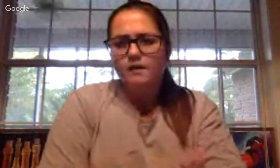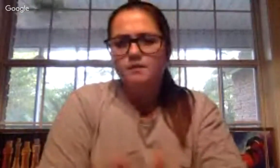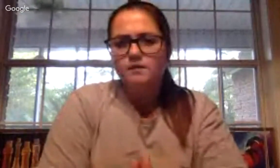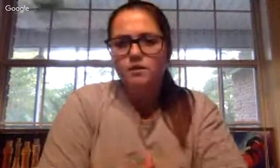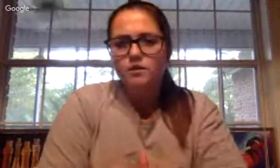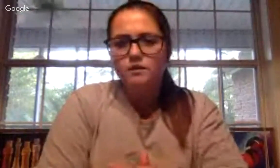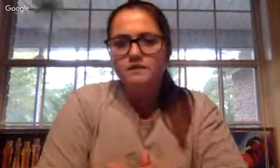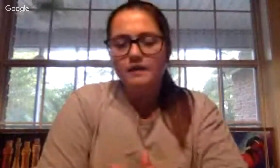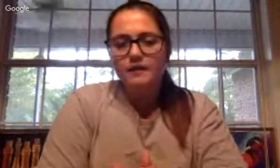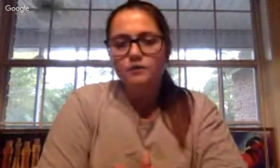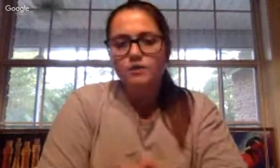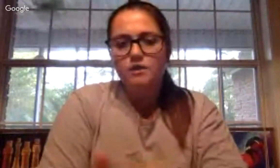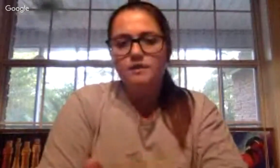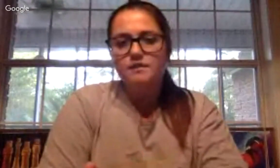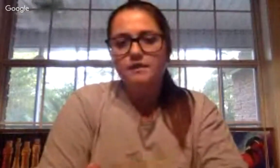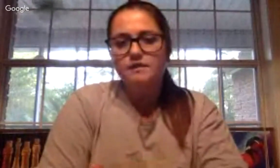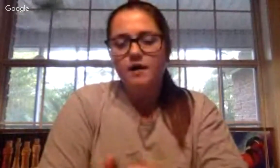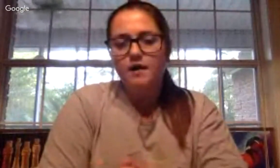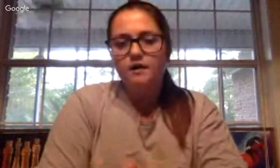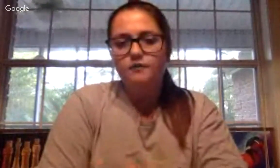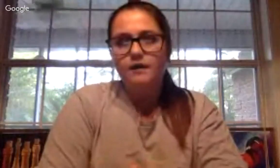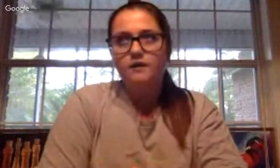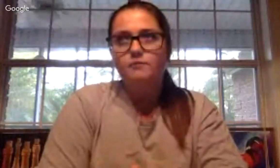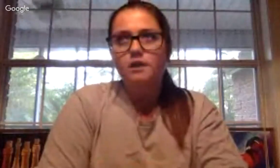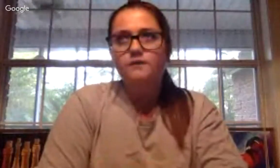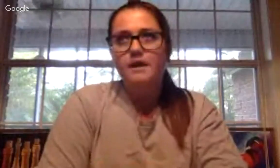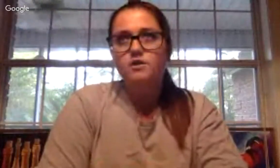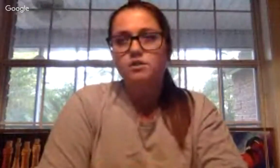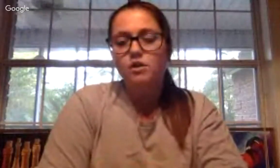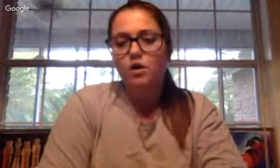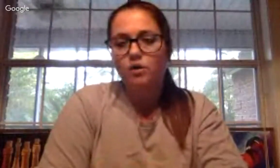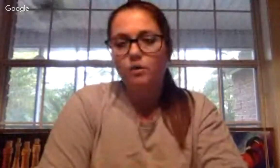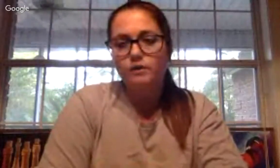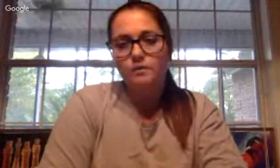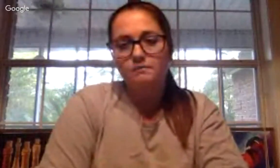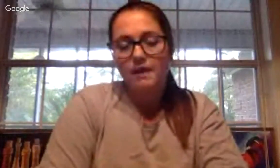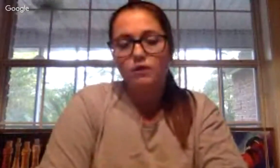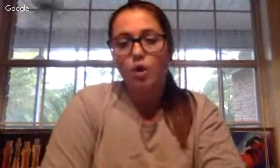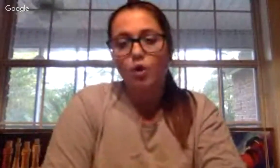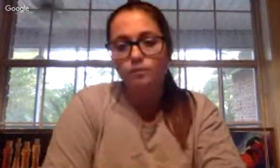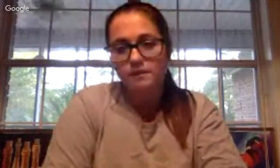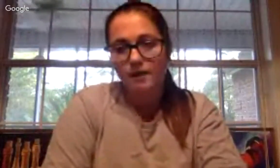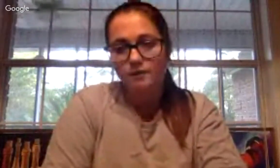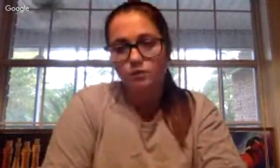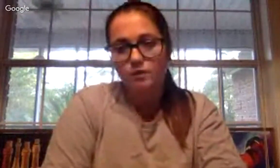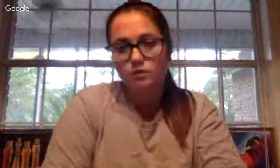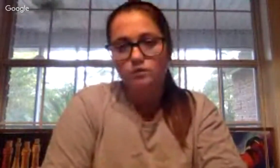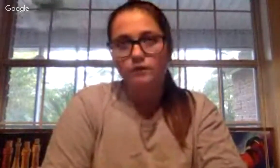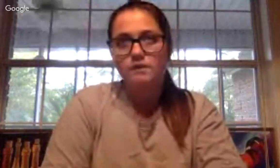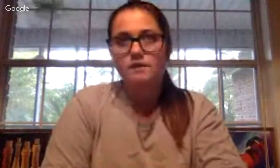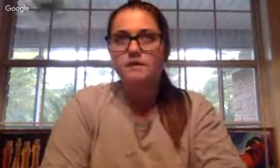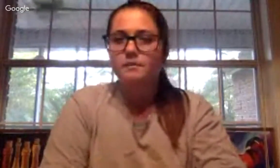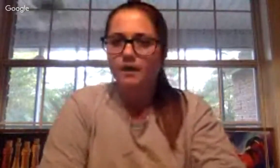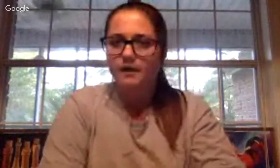cons to the use of sign language in the sense of if modifications are going to be made or home signs will be used versus American